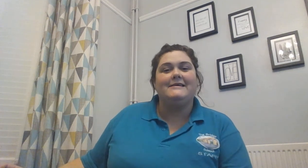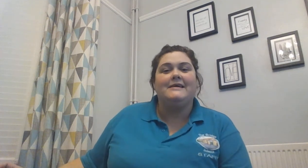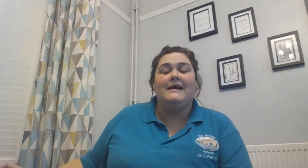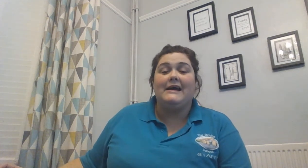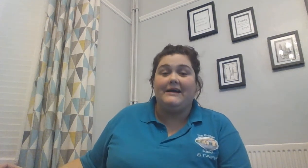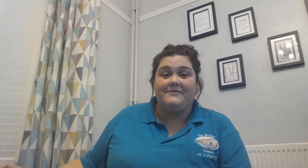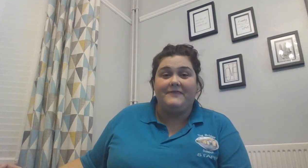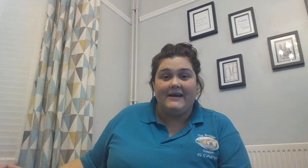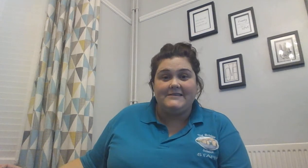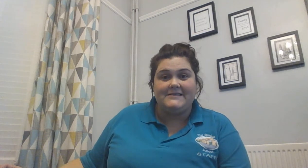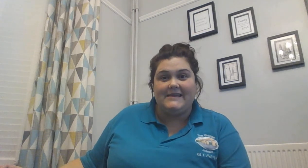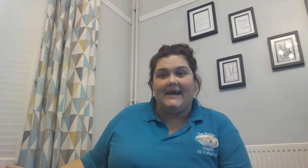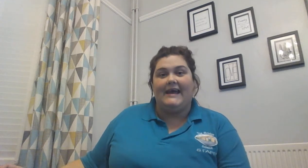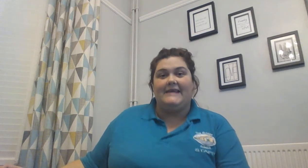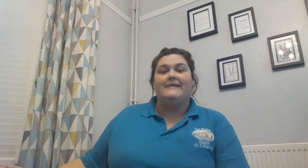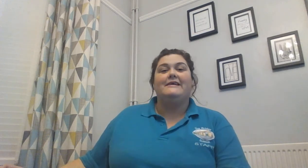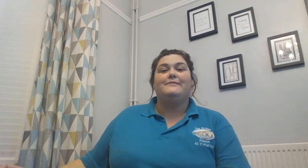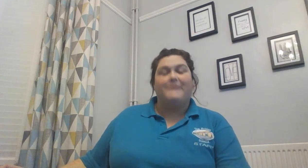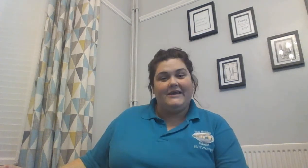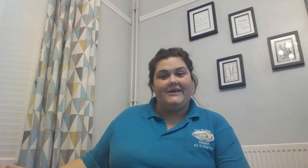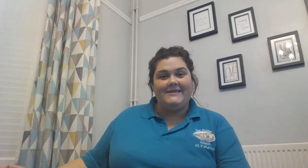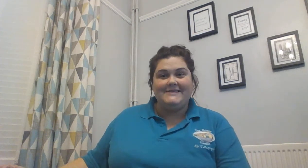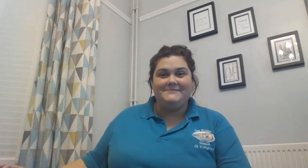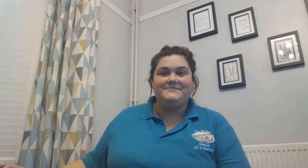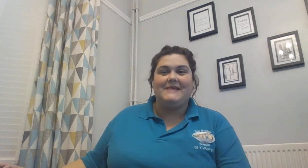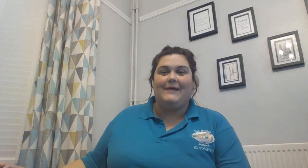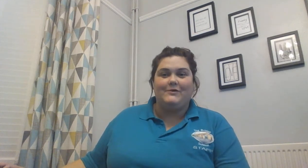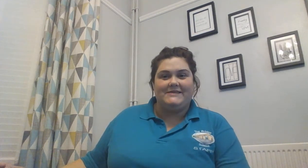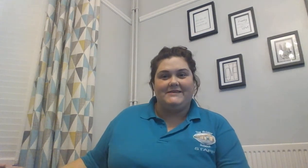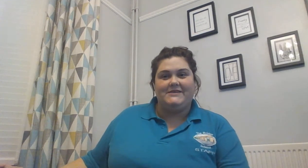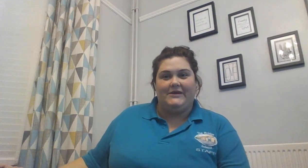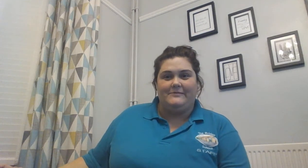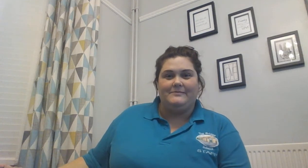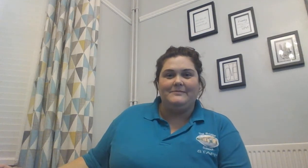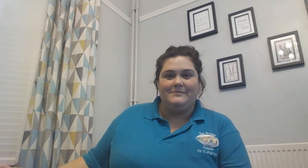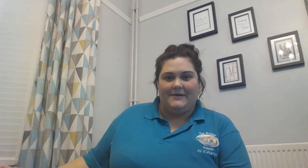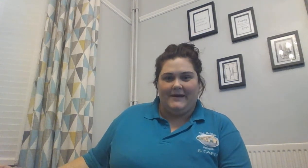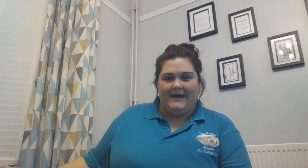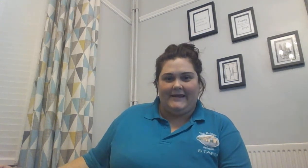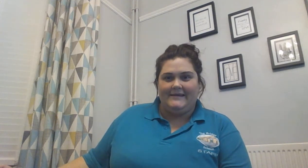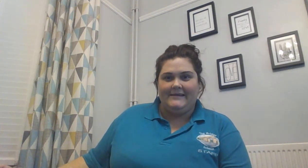Have fun today, be good, and we'll see you soon. Bye-bye.